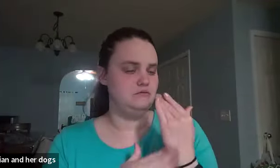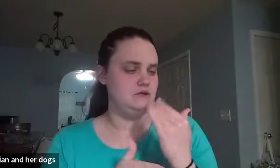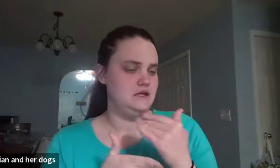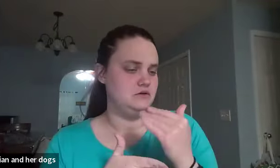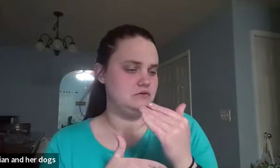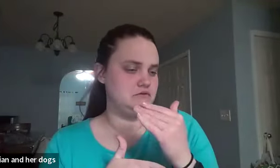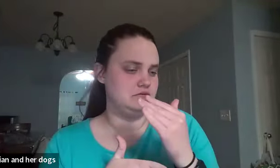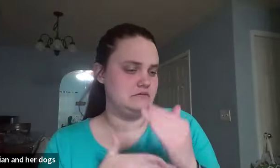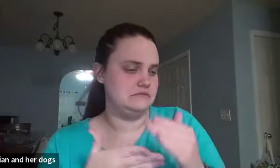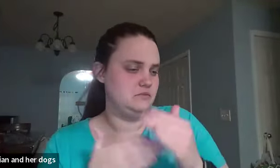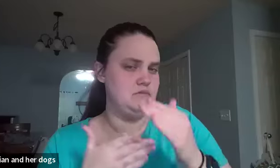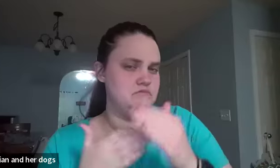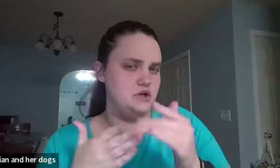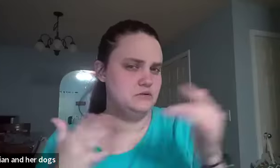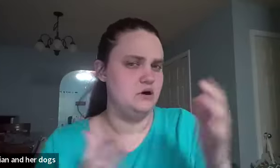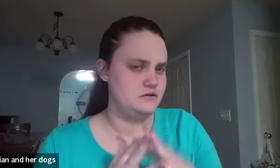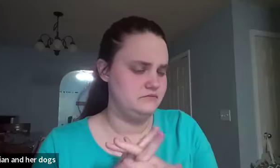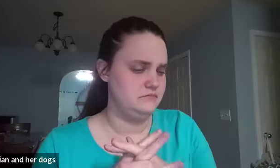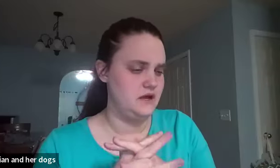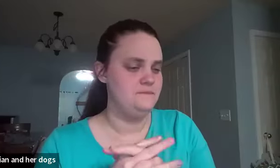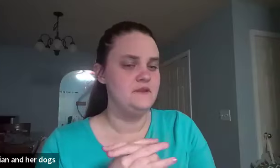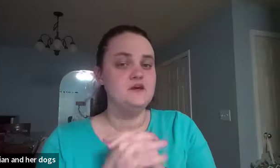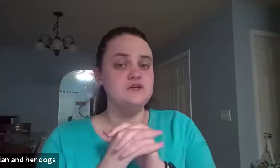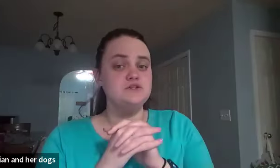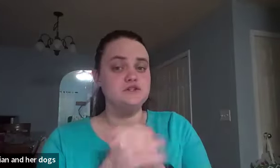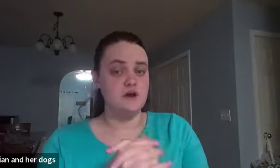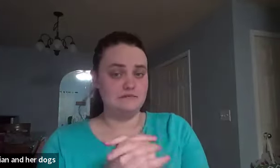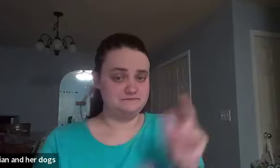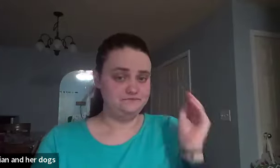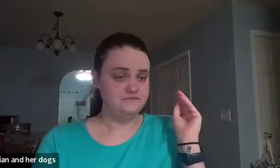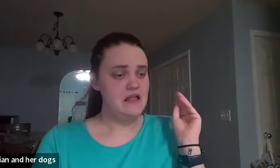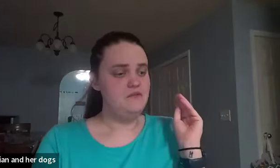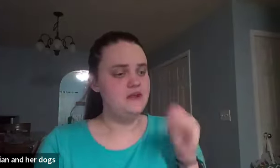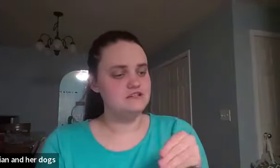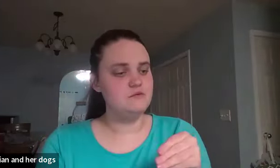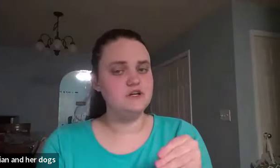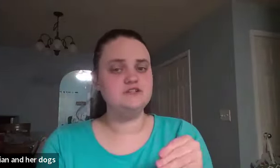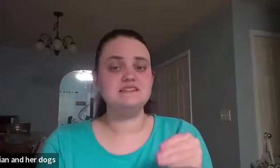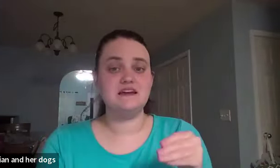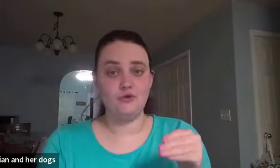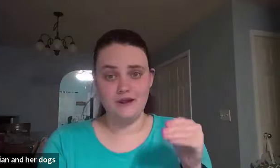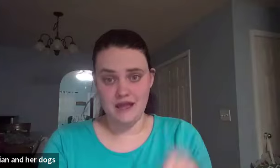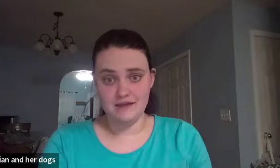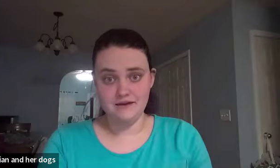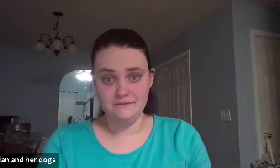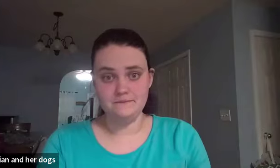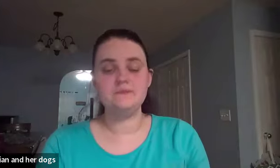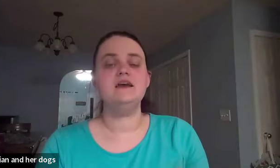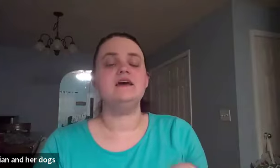review near one bigger part. Okay, so the next one we're gonna do the sign for egg, and